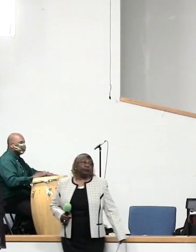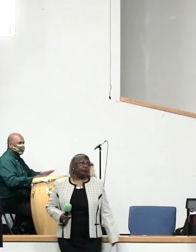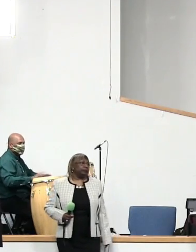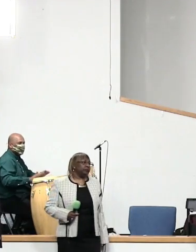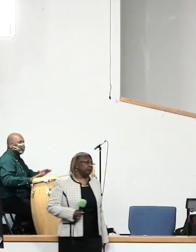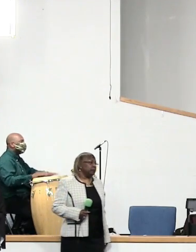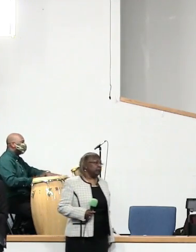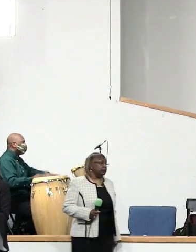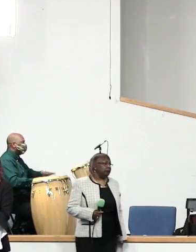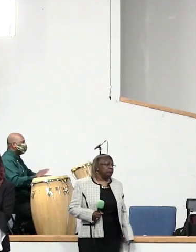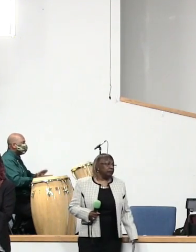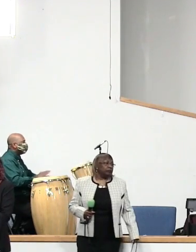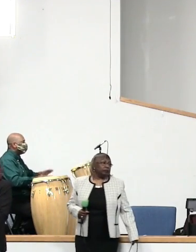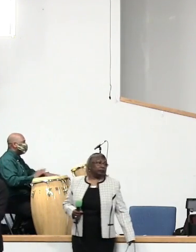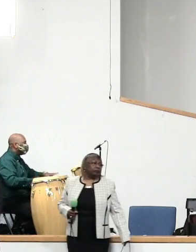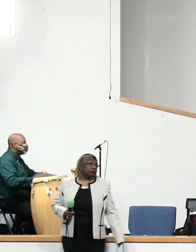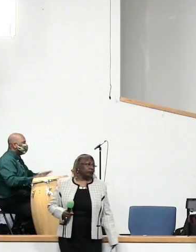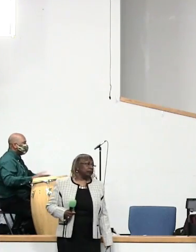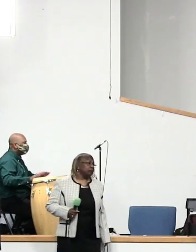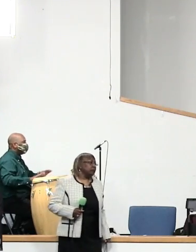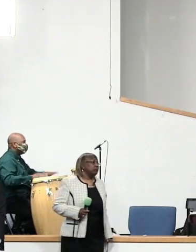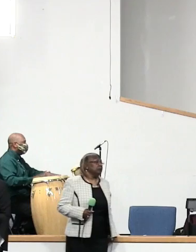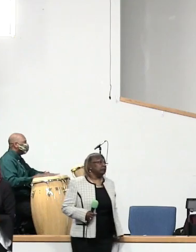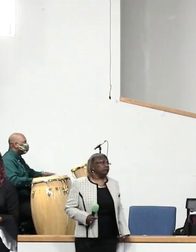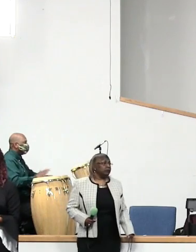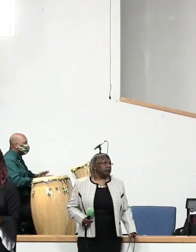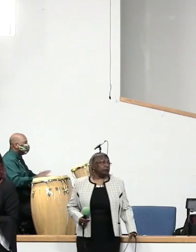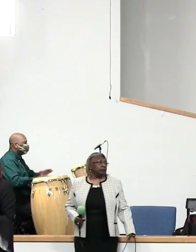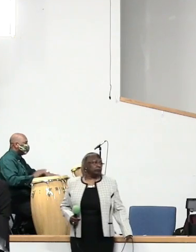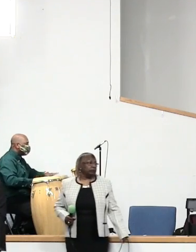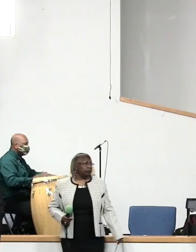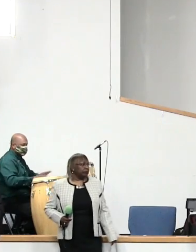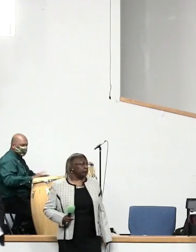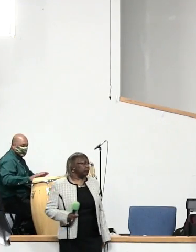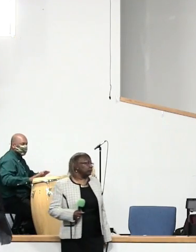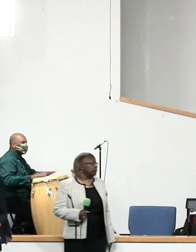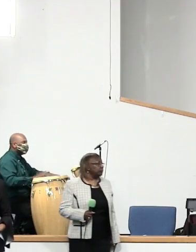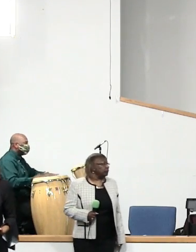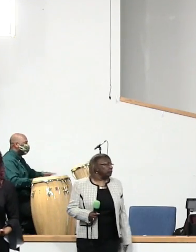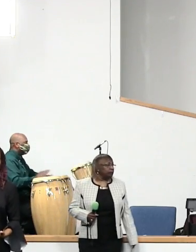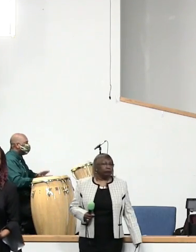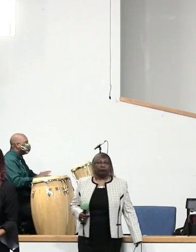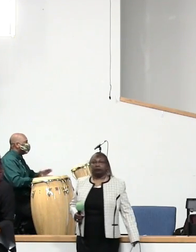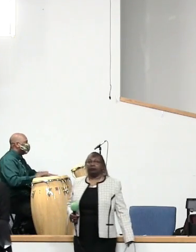Is it true that you are mindful of me,